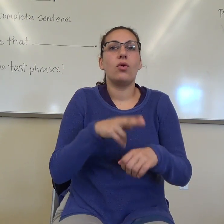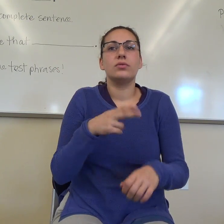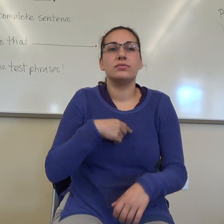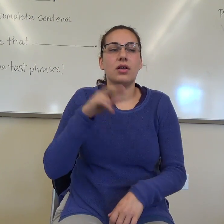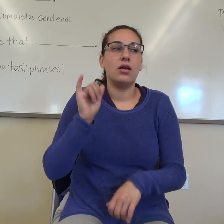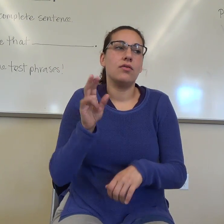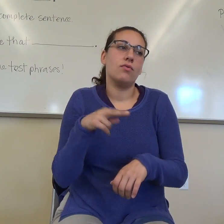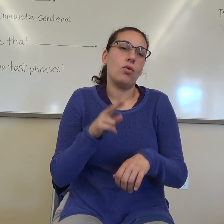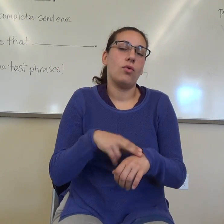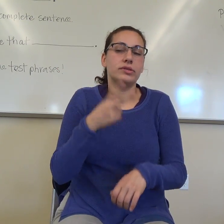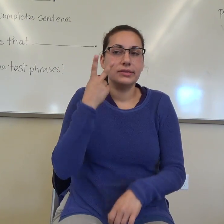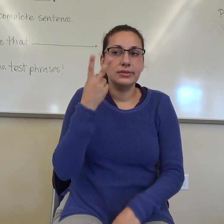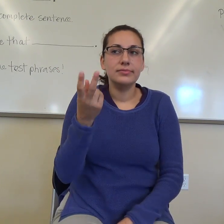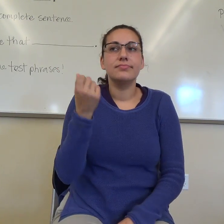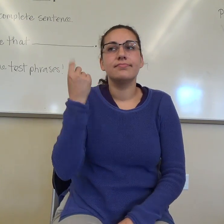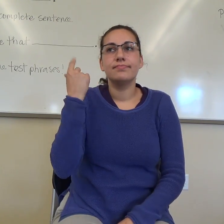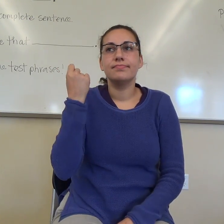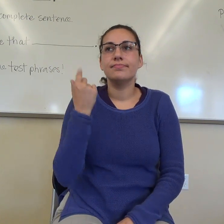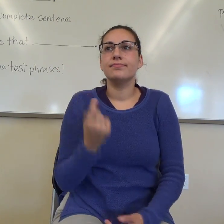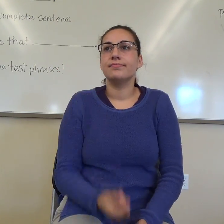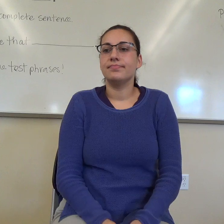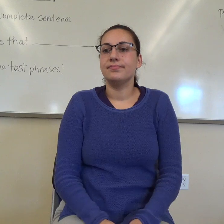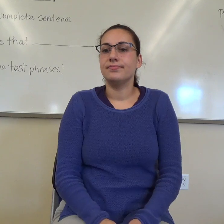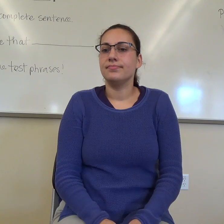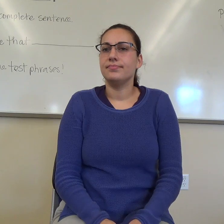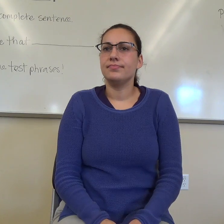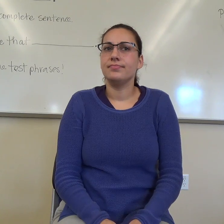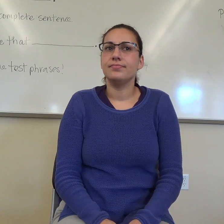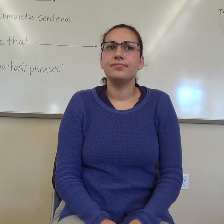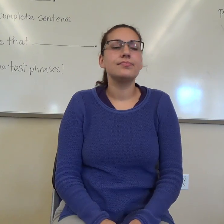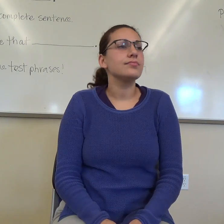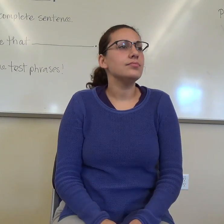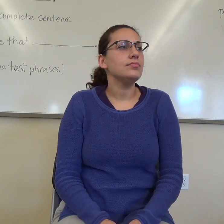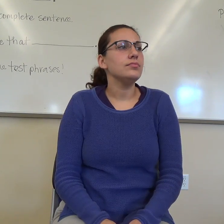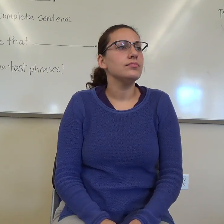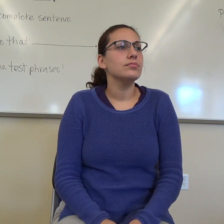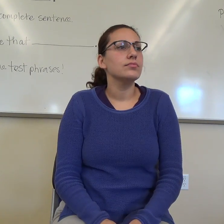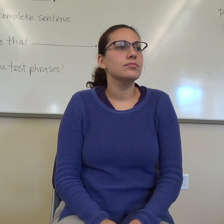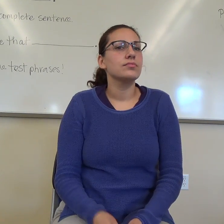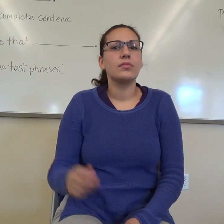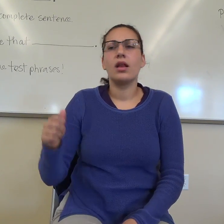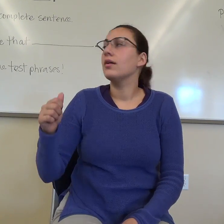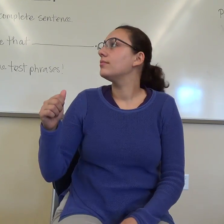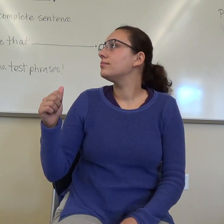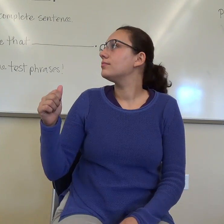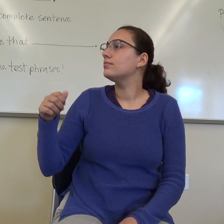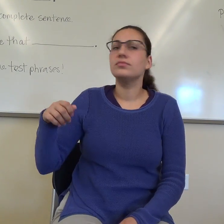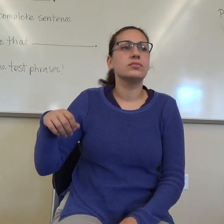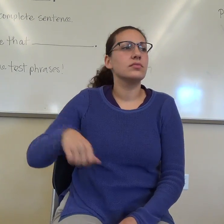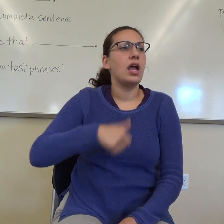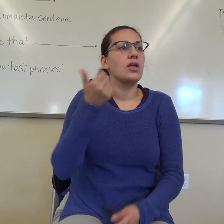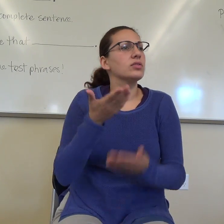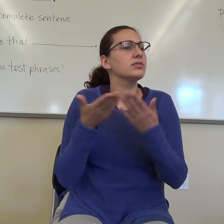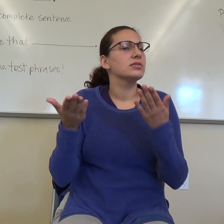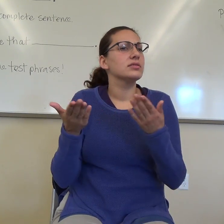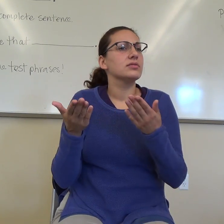see it. Okay, what's another thing about this? And if you think back to the